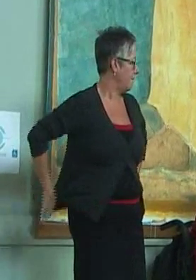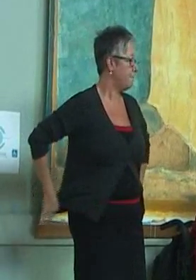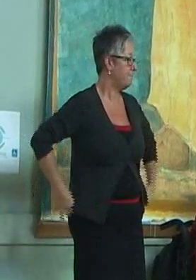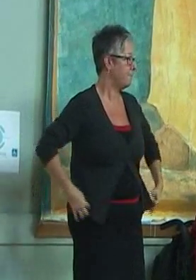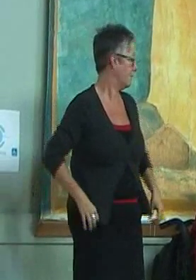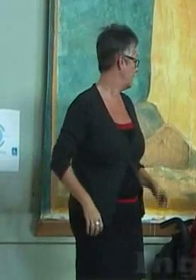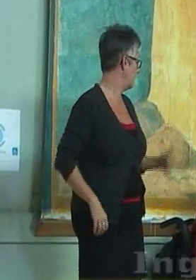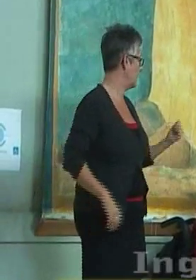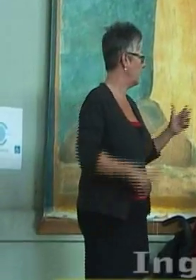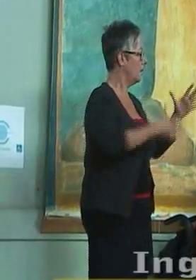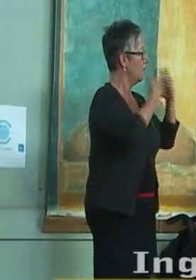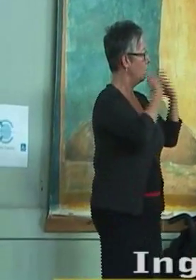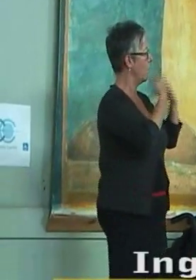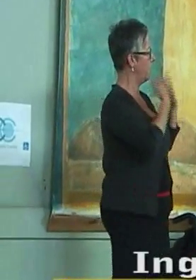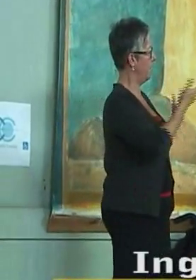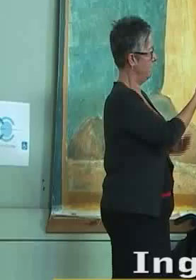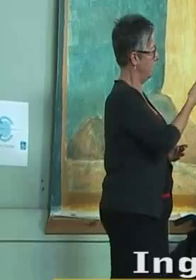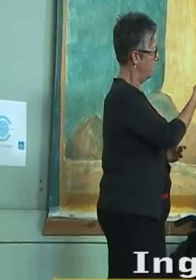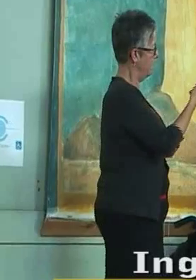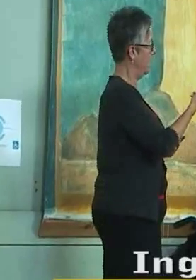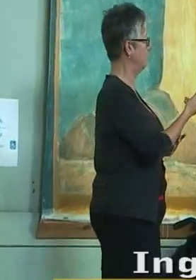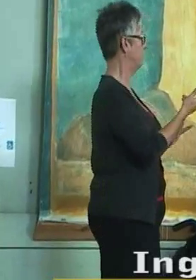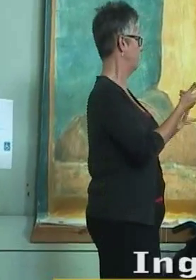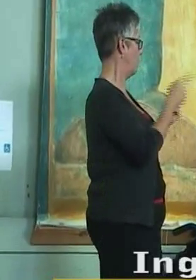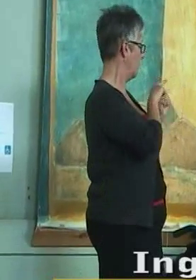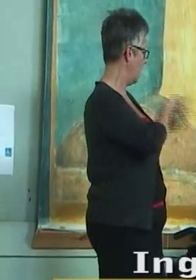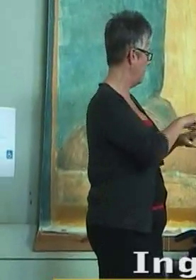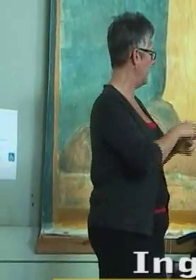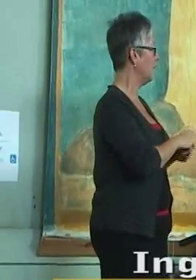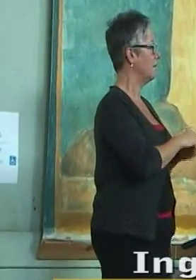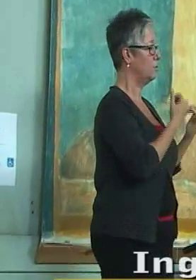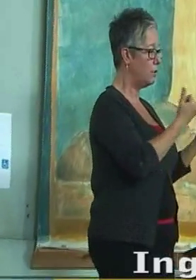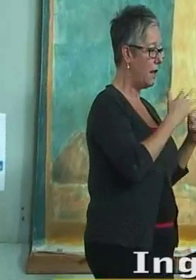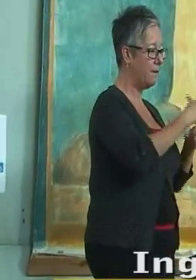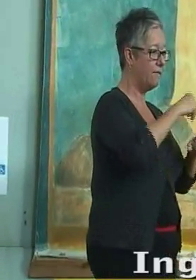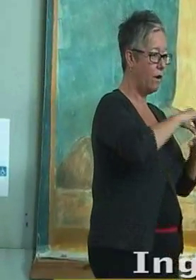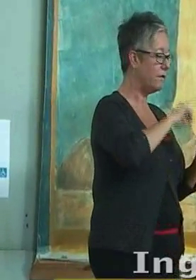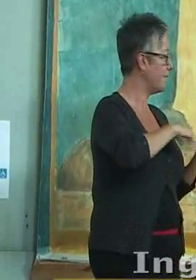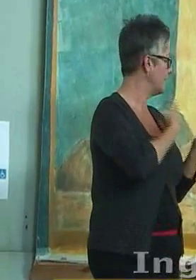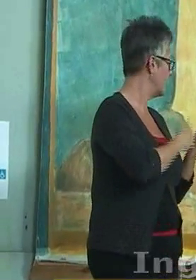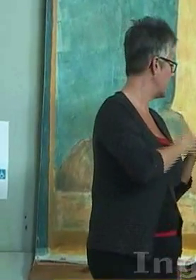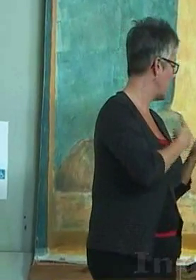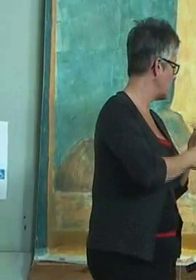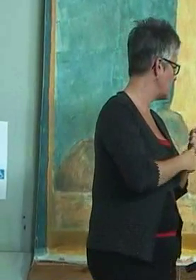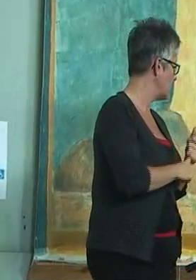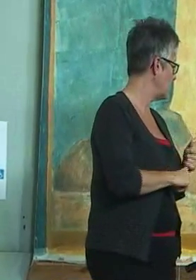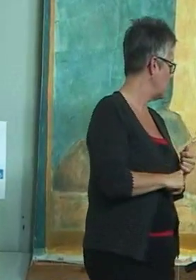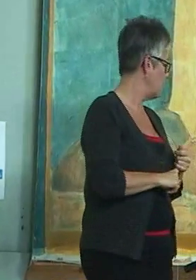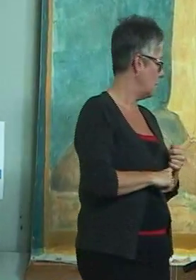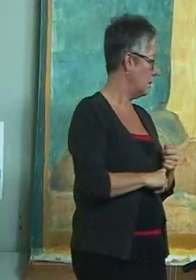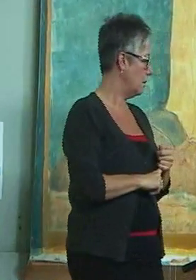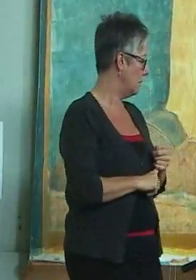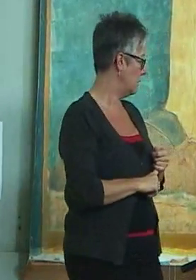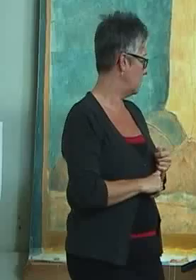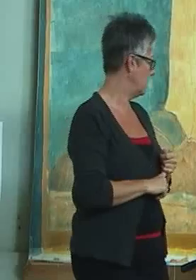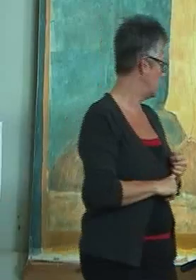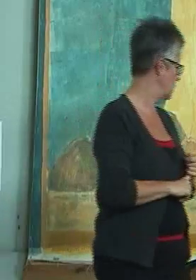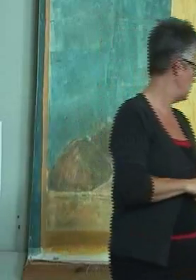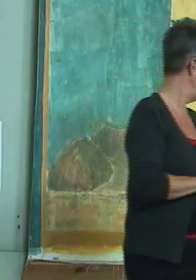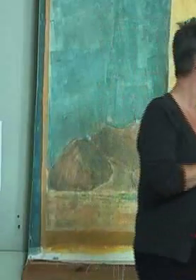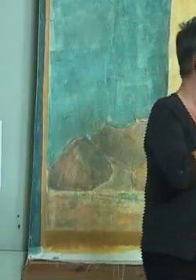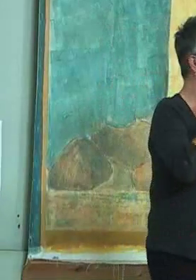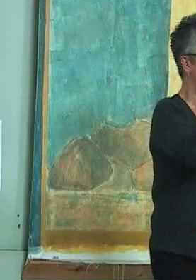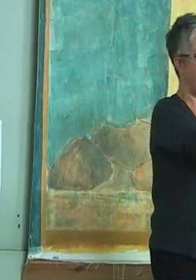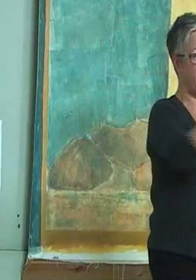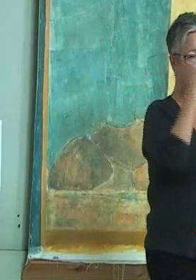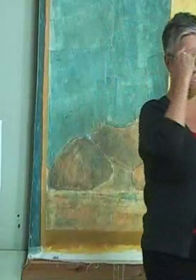I'd like to thank the candidates for attending our discussion today, and I hope for all of you what you heard today helps inform your decision when you cast your ballot.